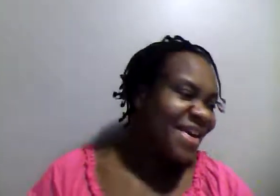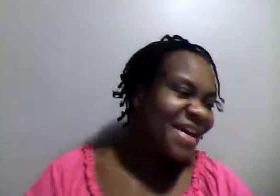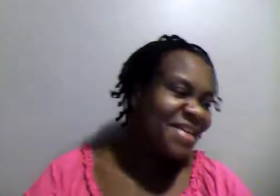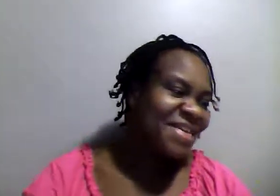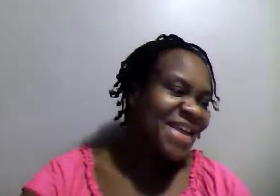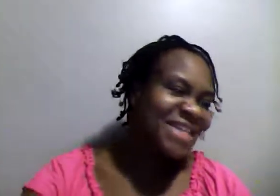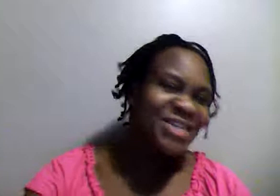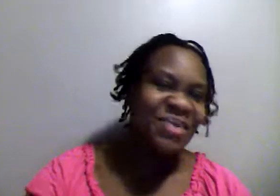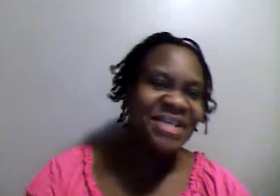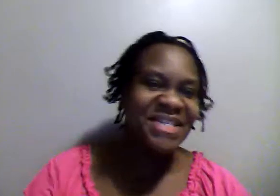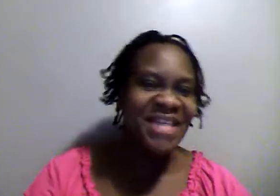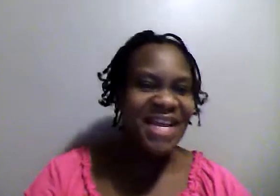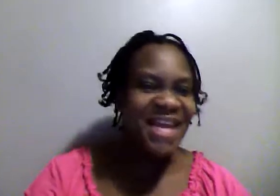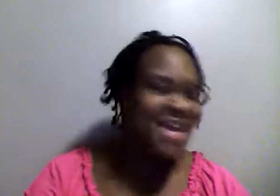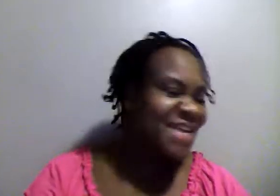And the next question is,